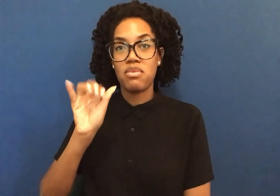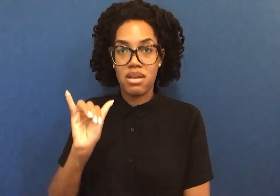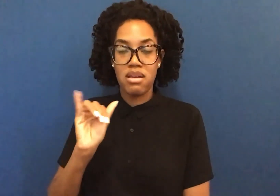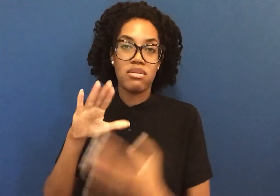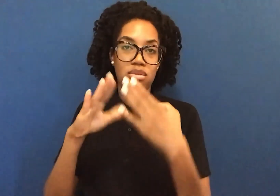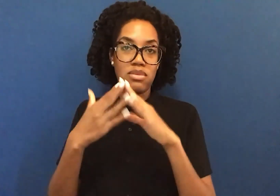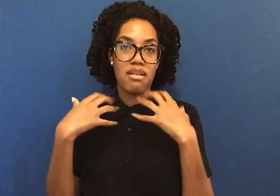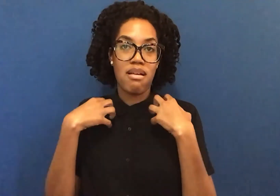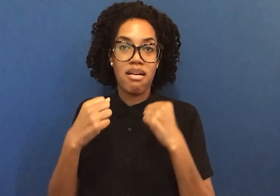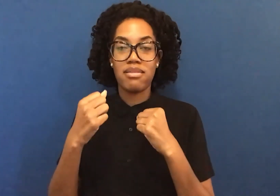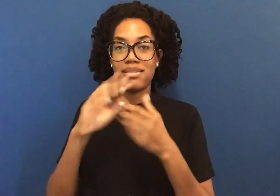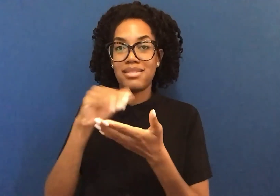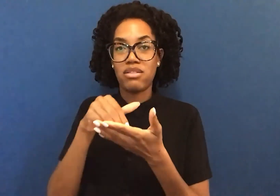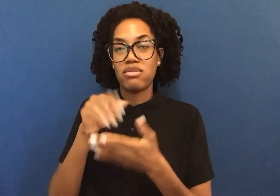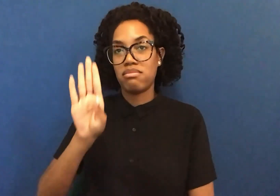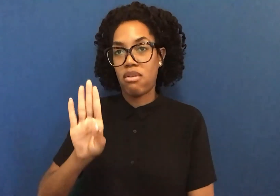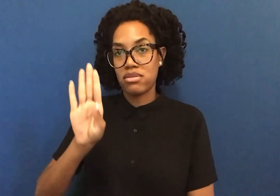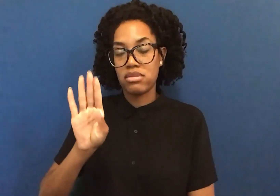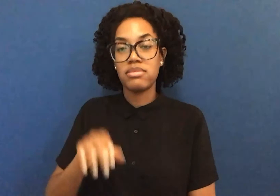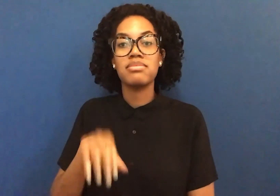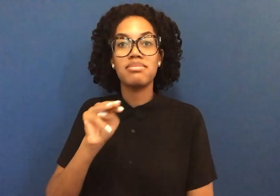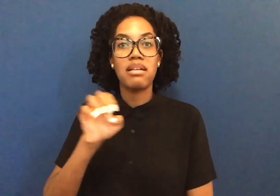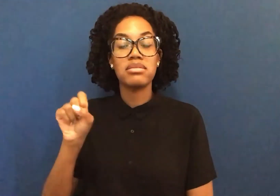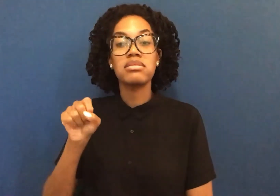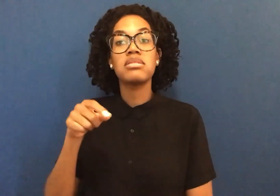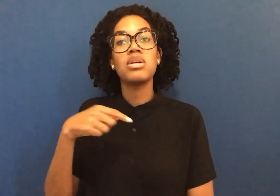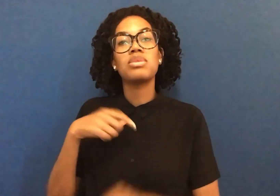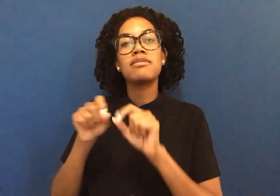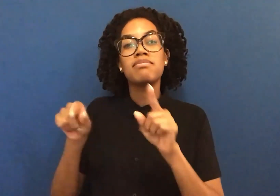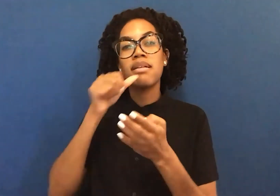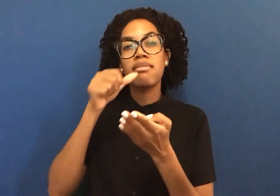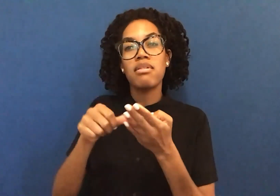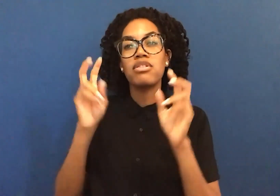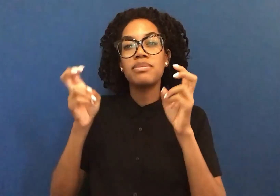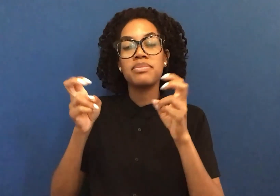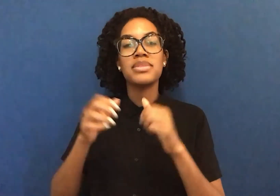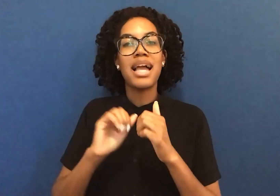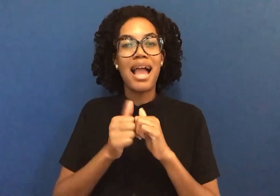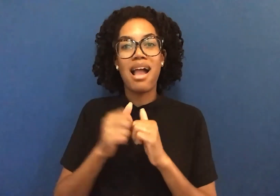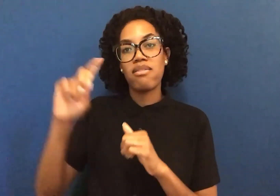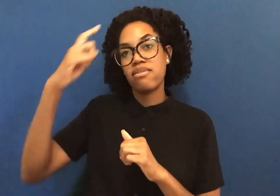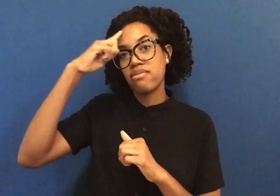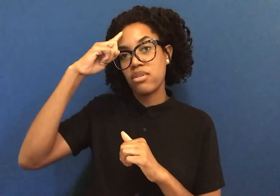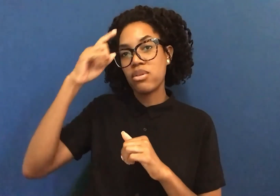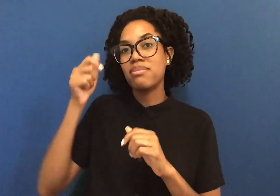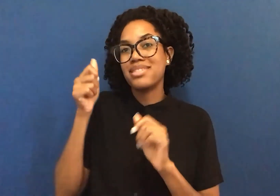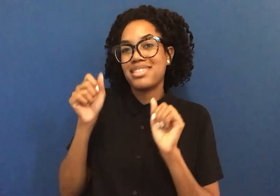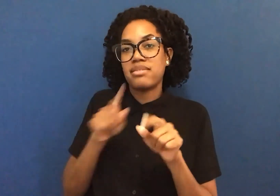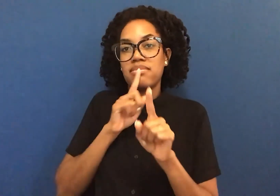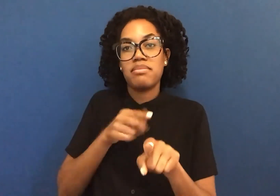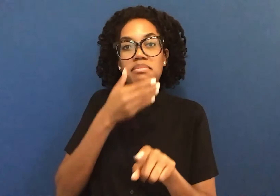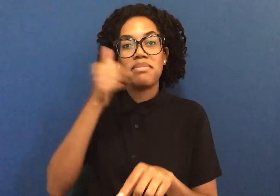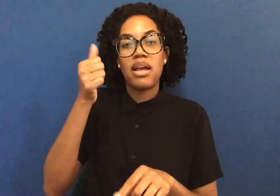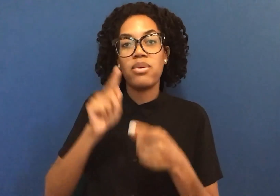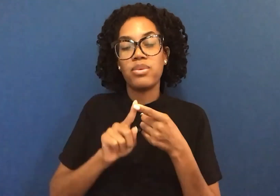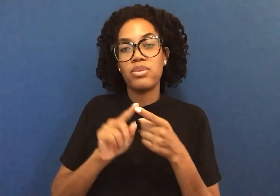Boston released a policy brief titled "How the Federal Government Can Better Respond to the Monkeypox Outbreak." I'll put a link into the